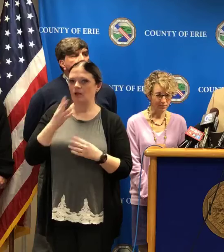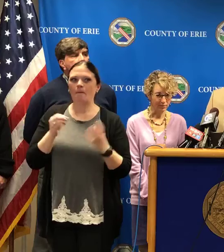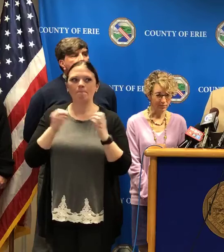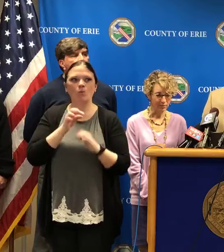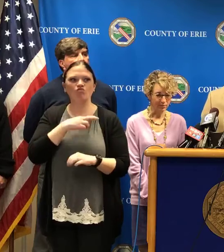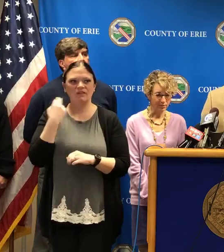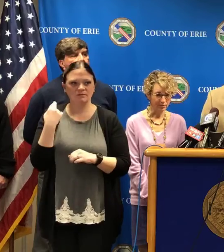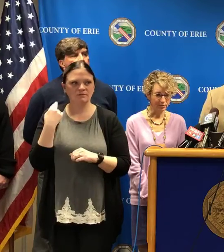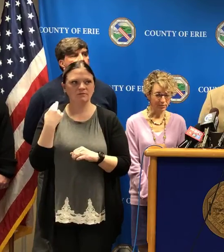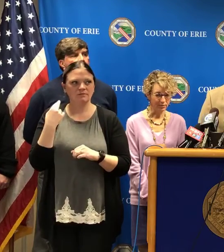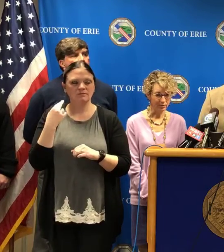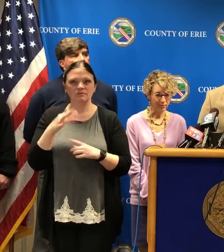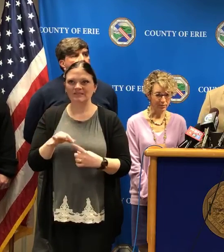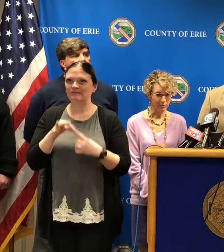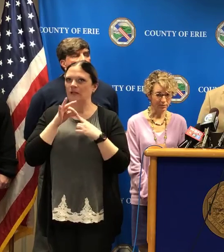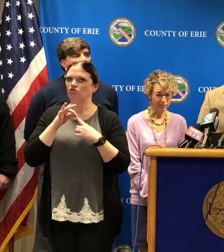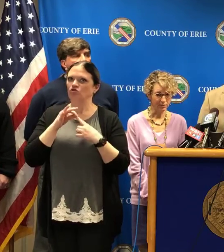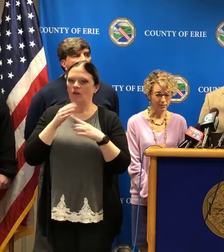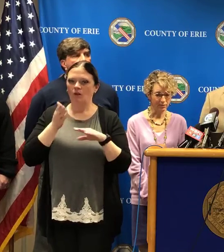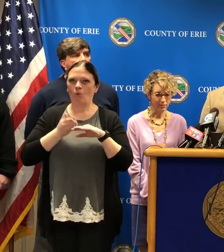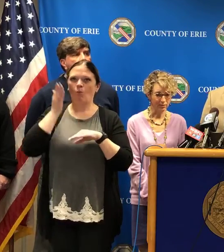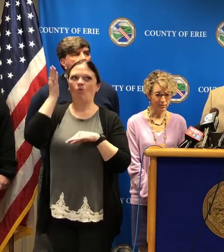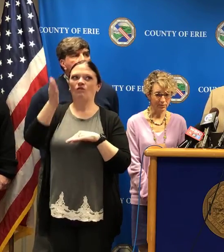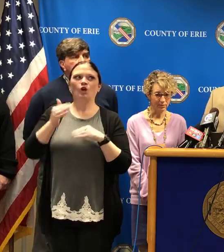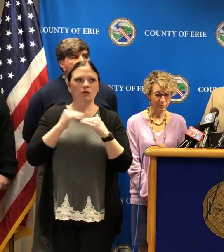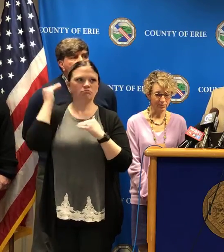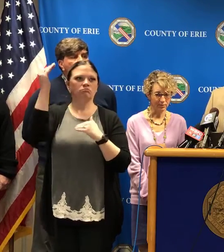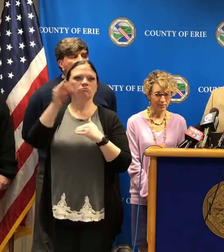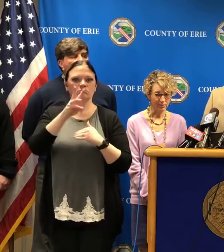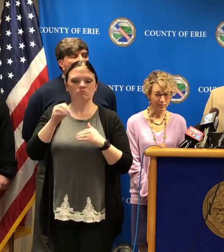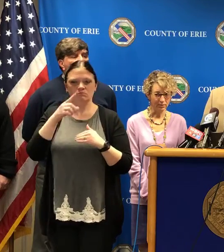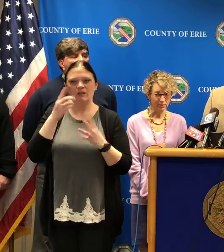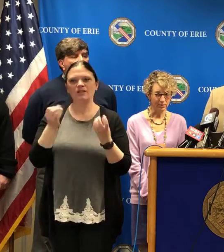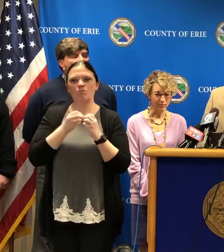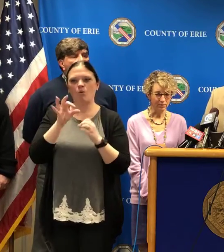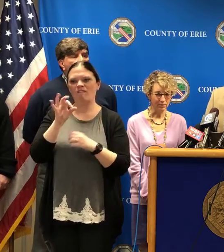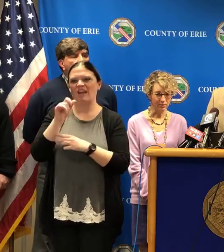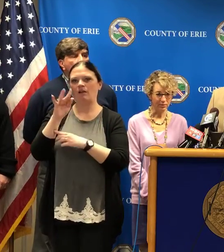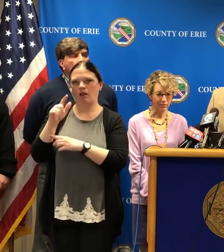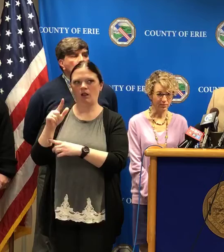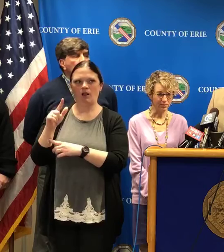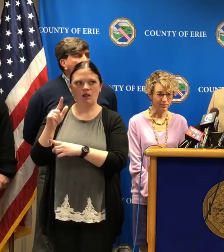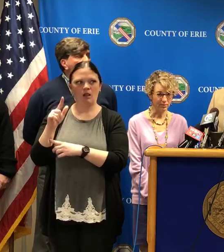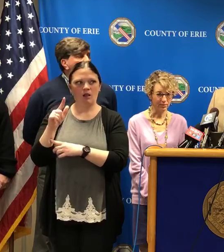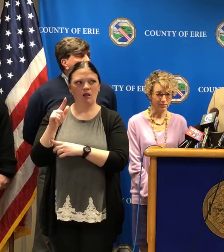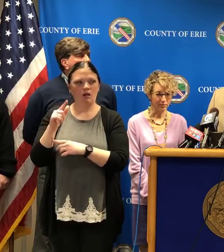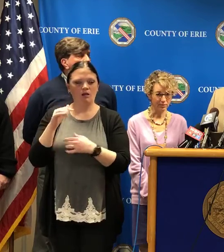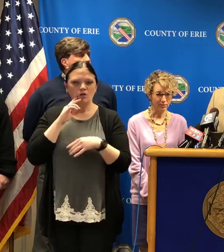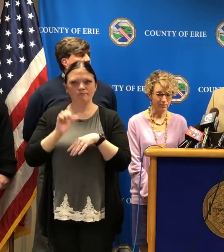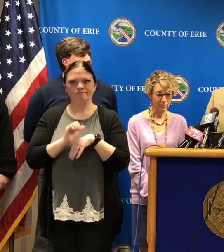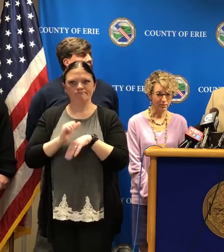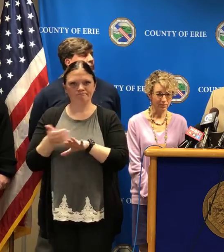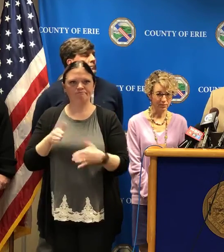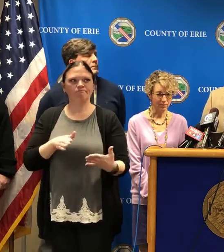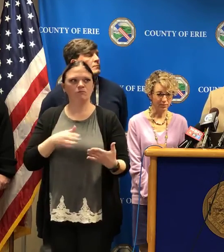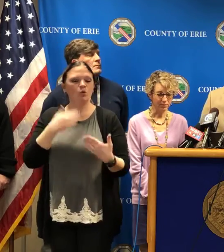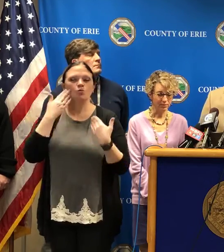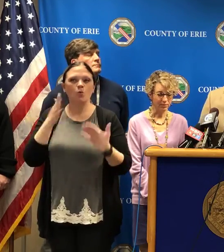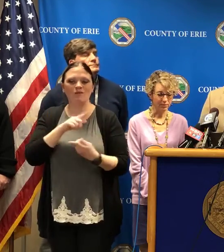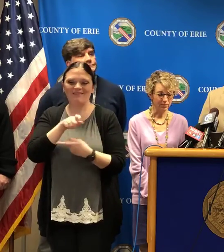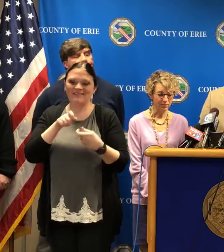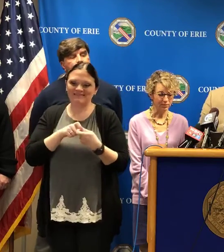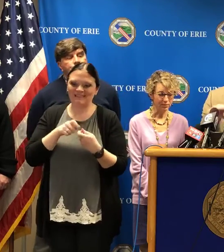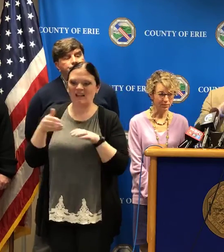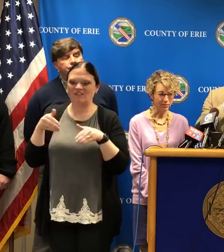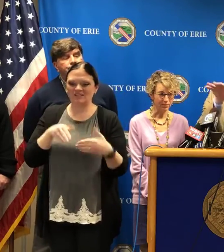risk, especially over the age of 70, where it's much more a fatal rate. So we don't really know the exact fatality rate right now, but if you do